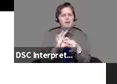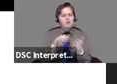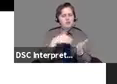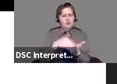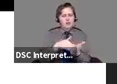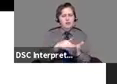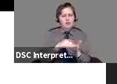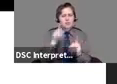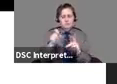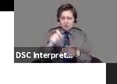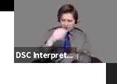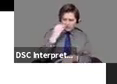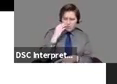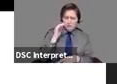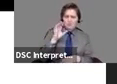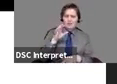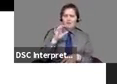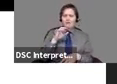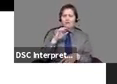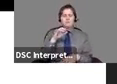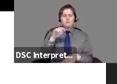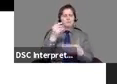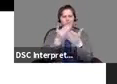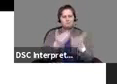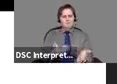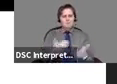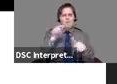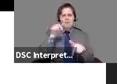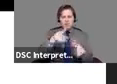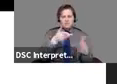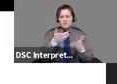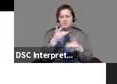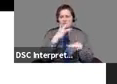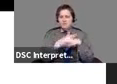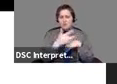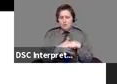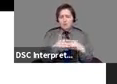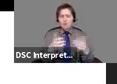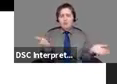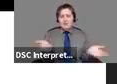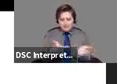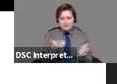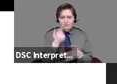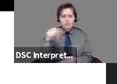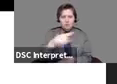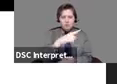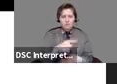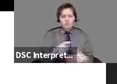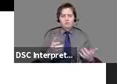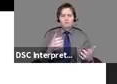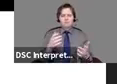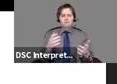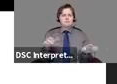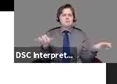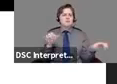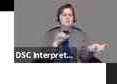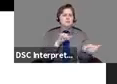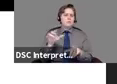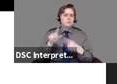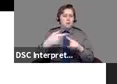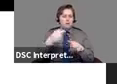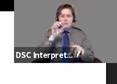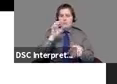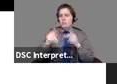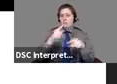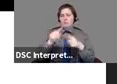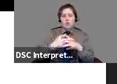to understand and know, that this service is out here. It's available as employers start to hire folks